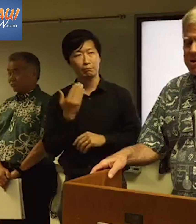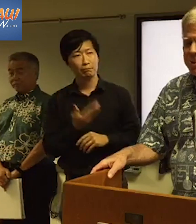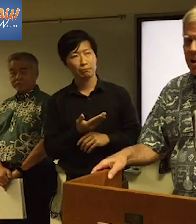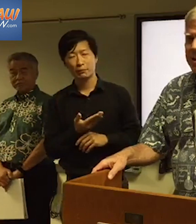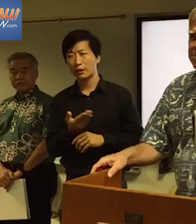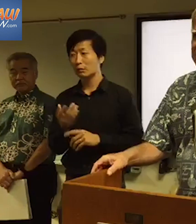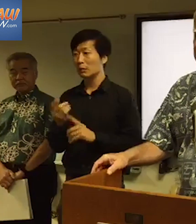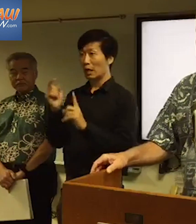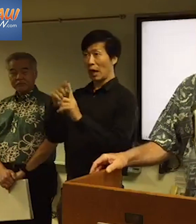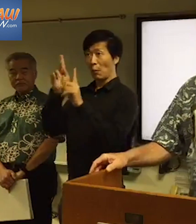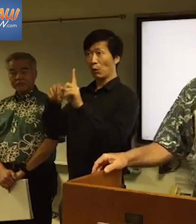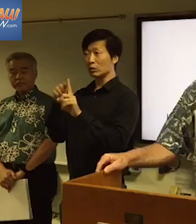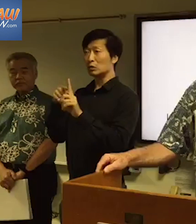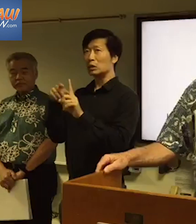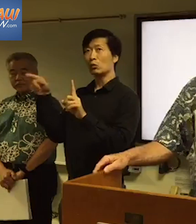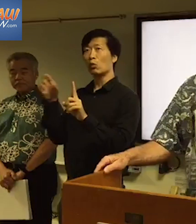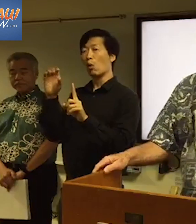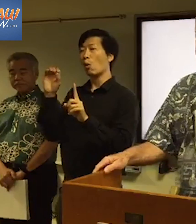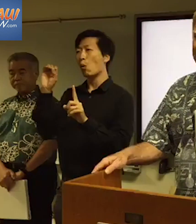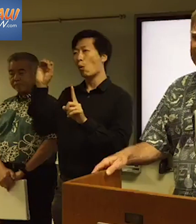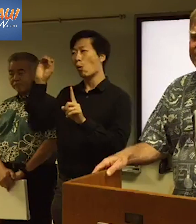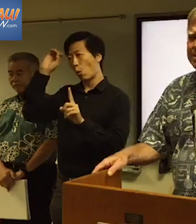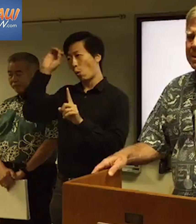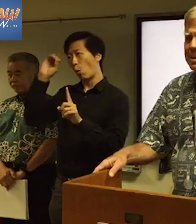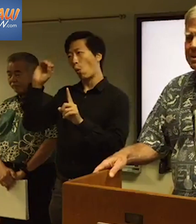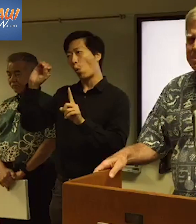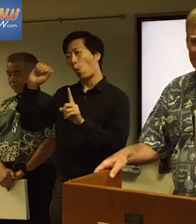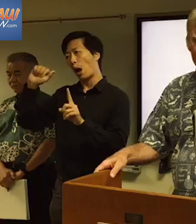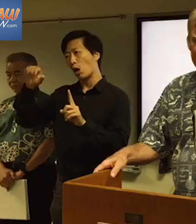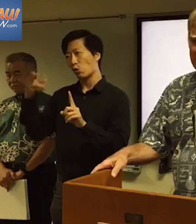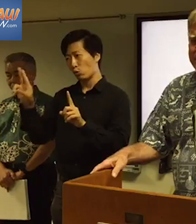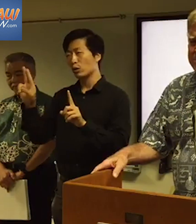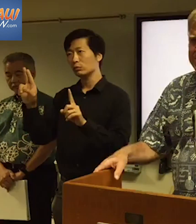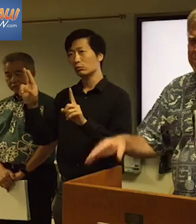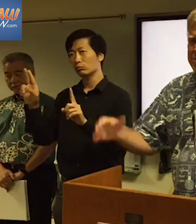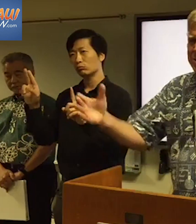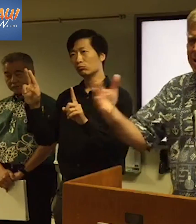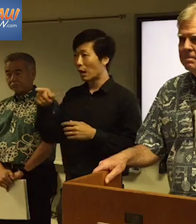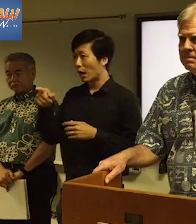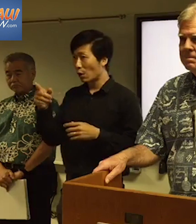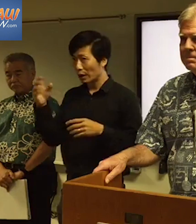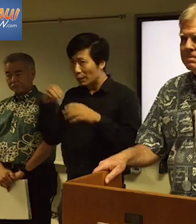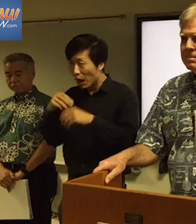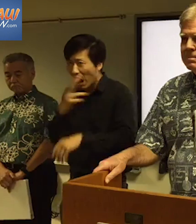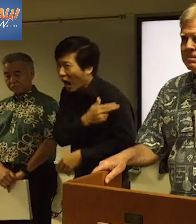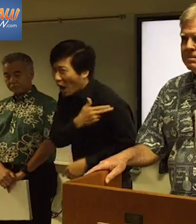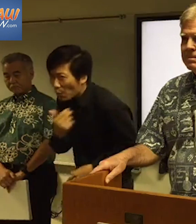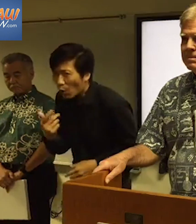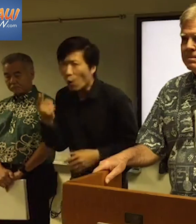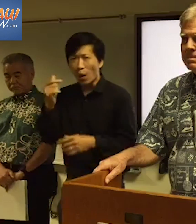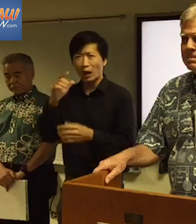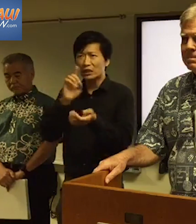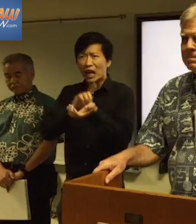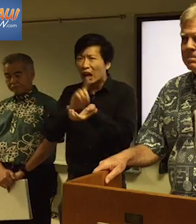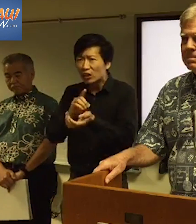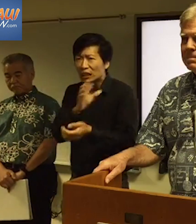the COVID virus. With that, I would like to turn this over to Director